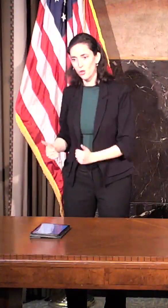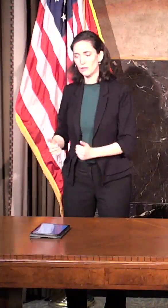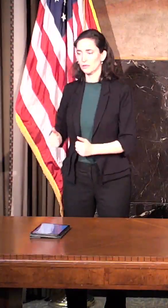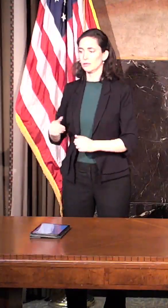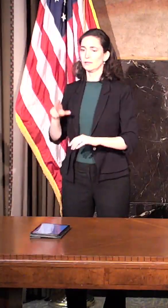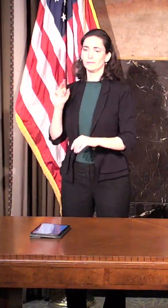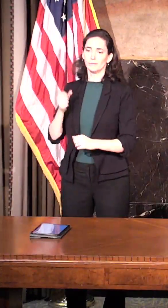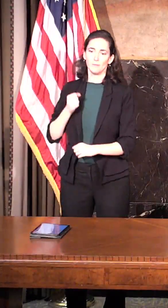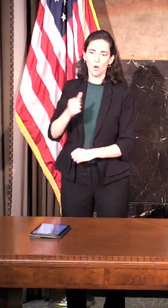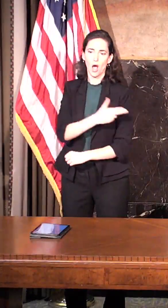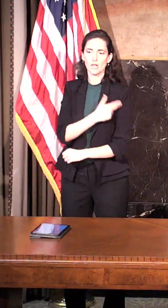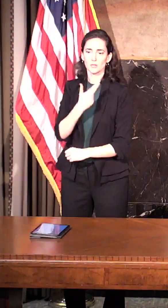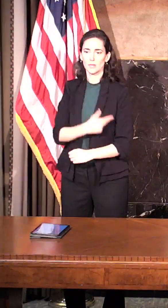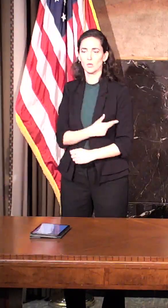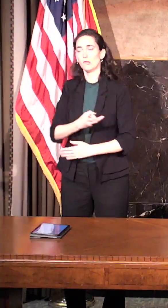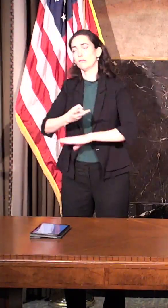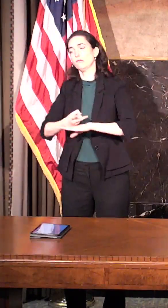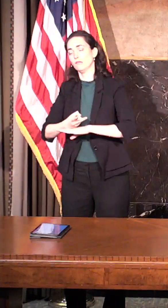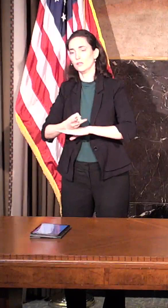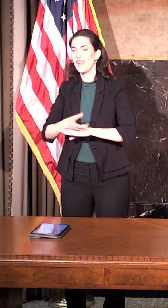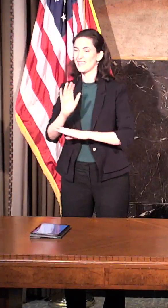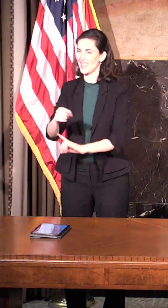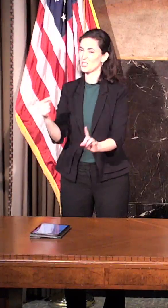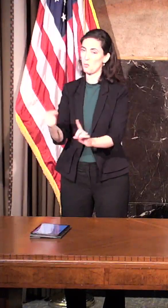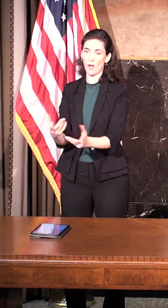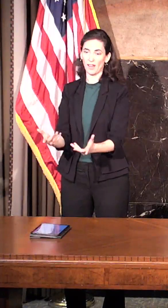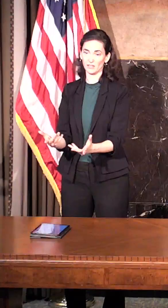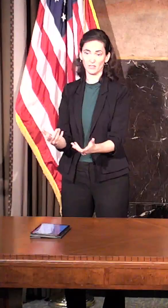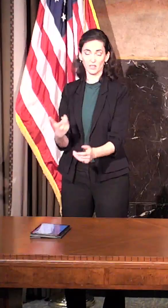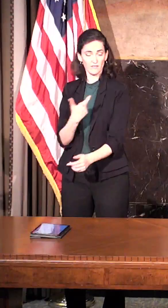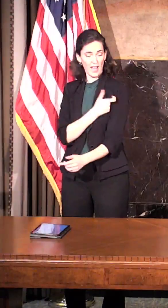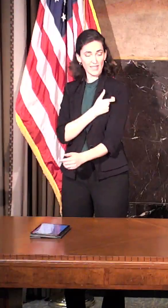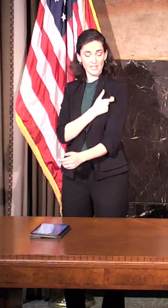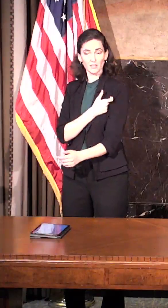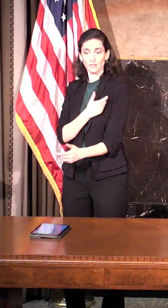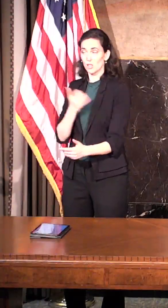hospitalization. That's what you really care about. I mean, when you get vaccinated,